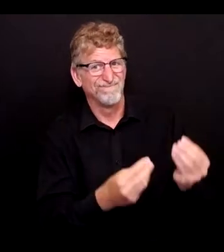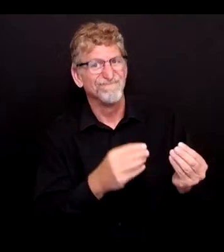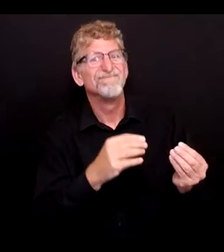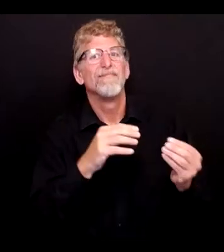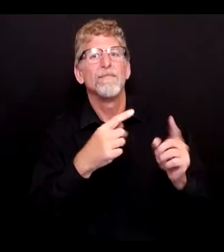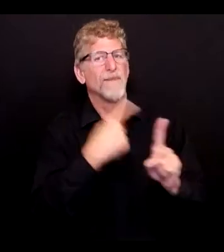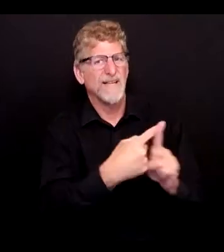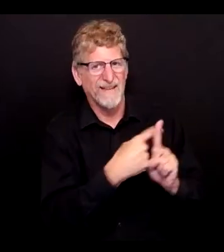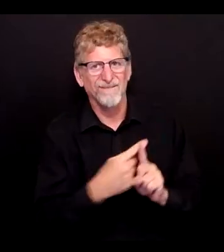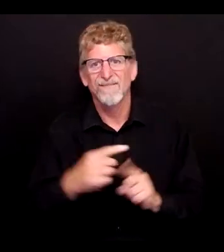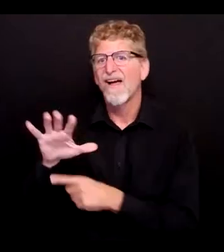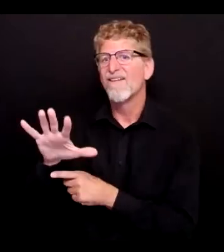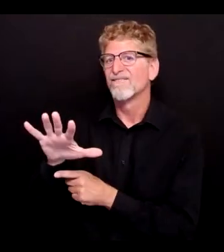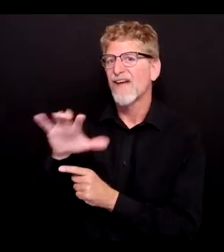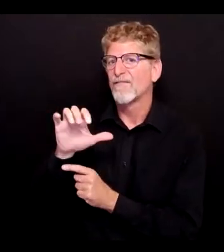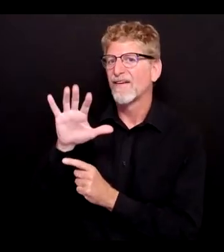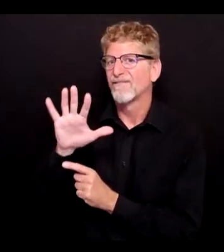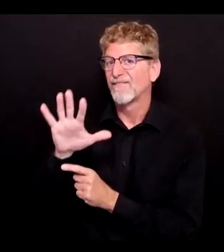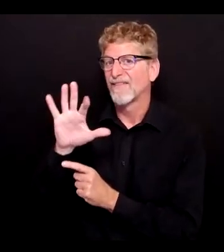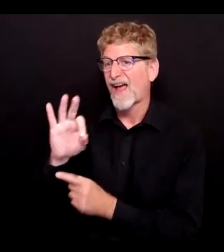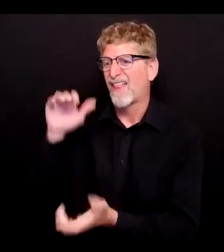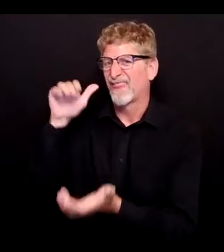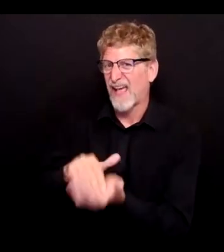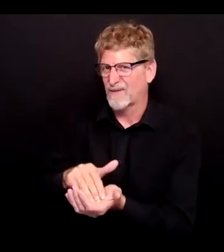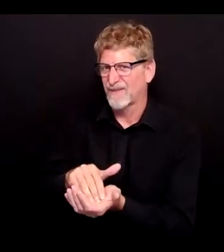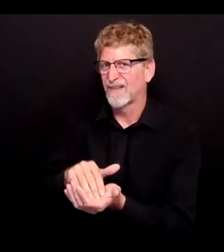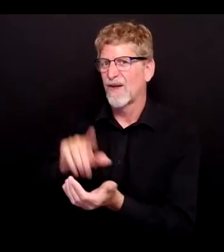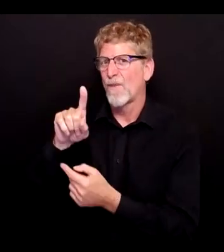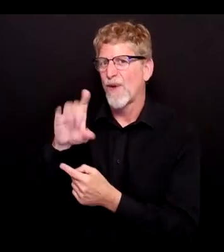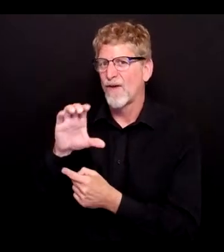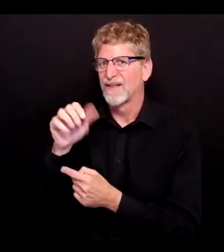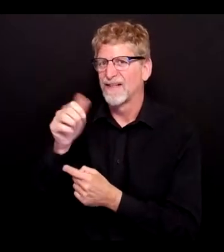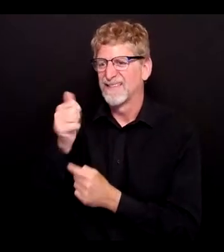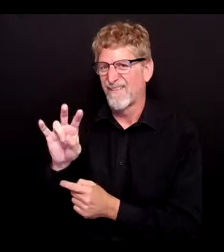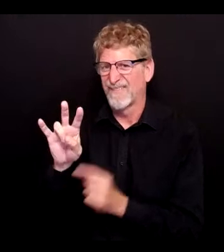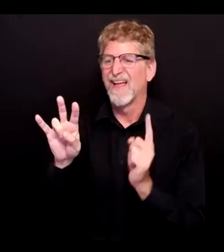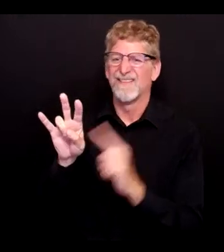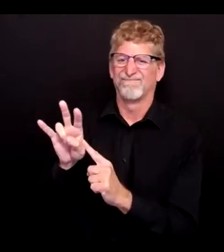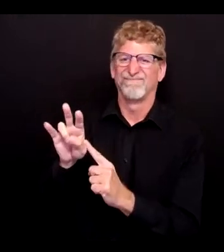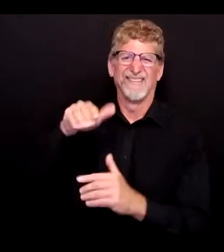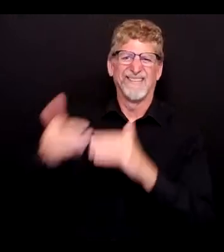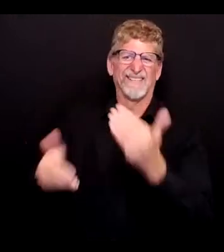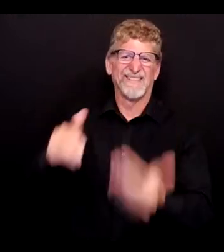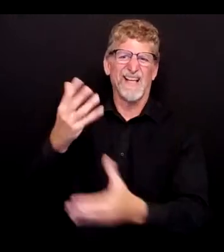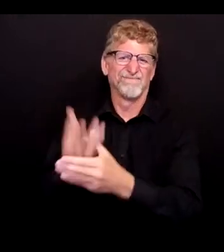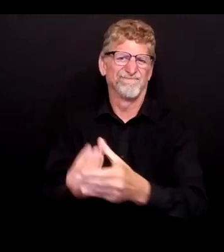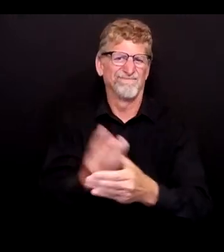559,117 deaths. Here in Minnesota, we had a report of